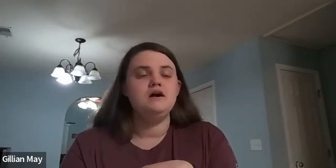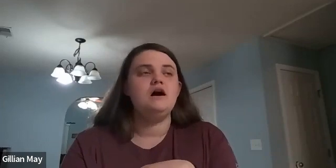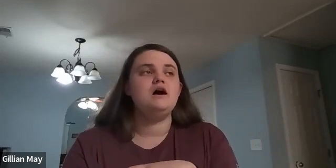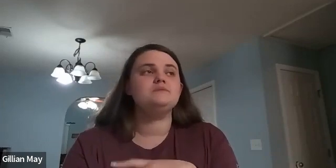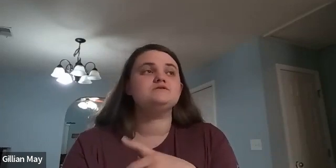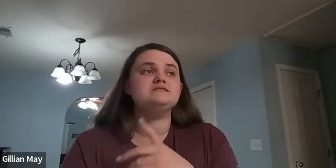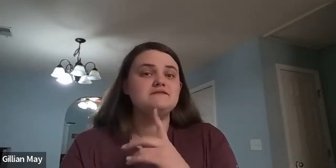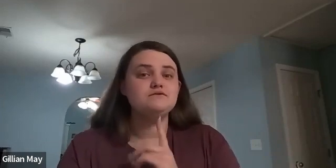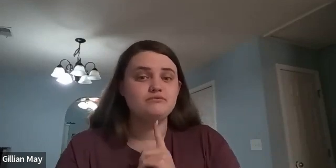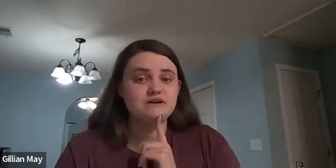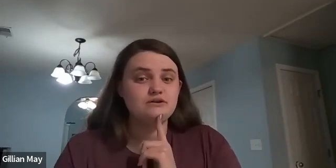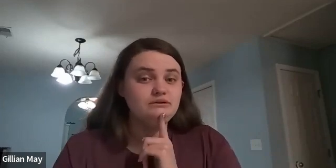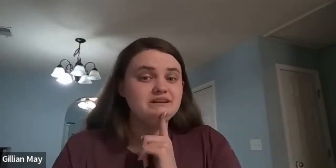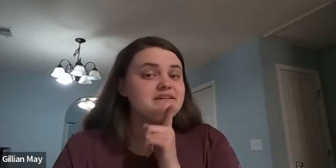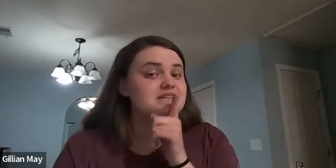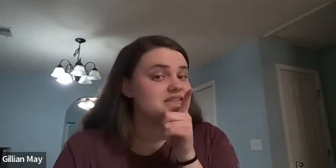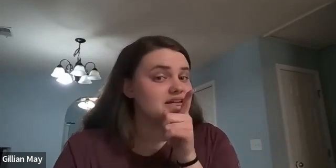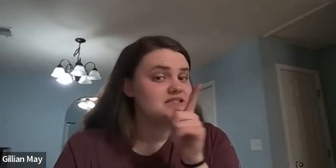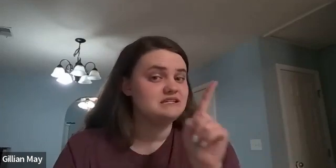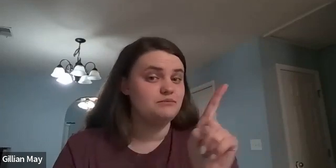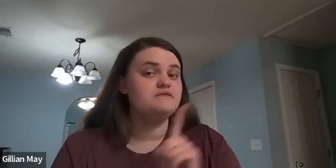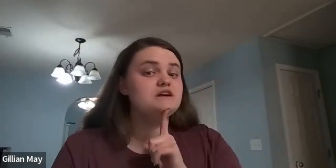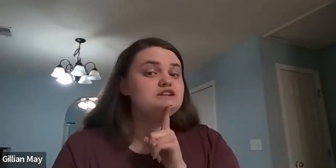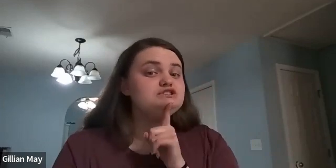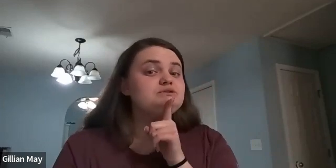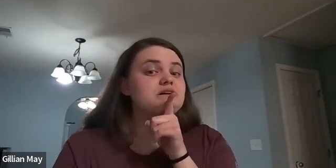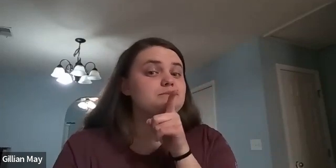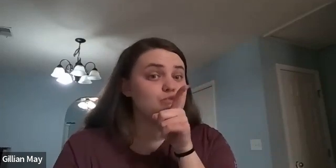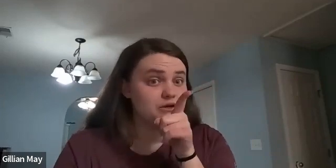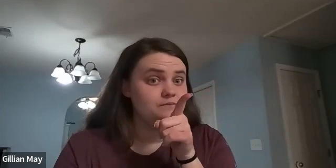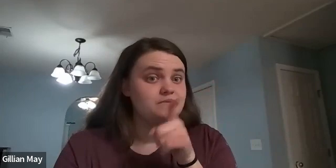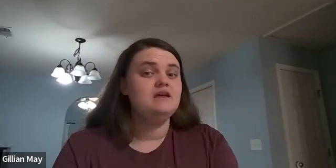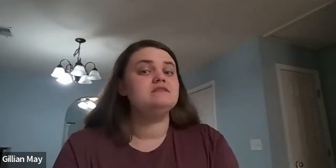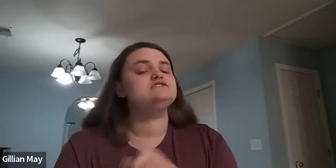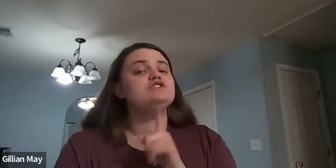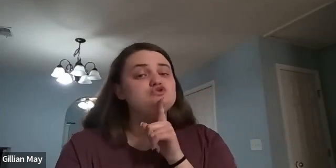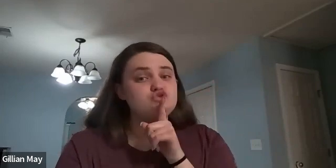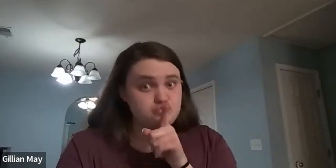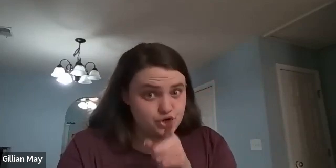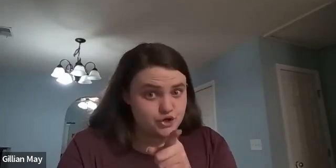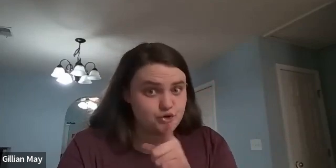So the sign for real is this. It's a point finger and it just goes up, real. This is also